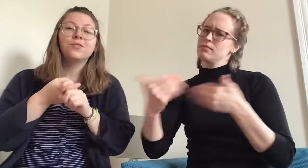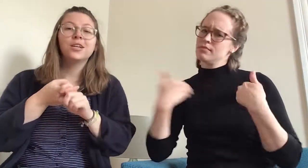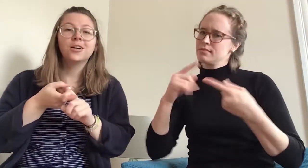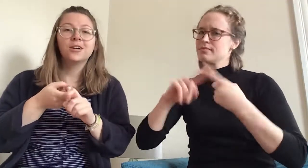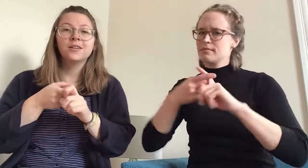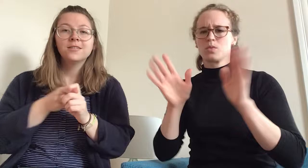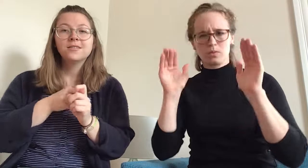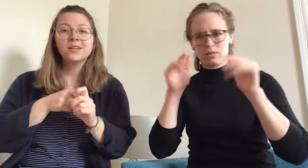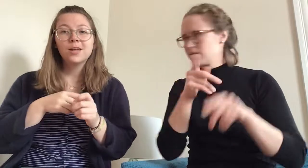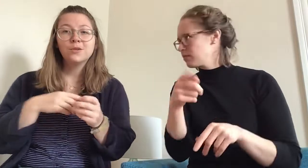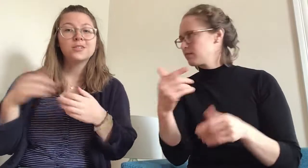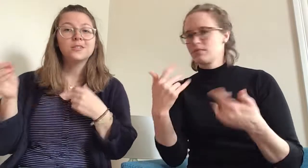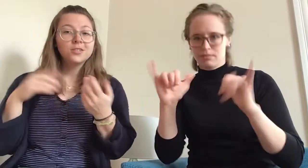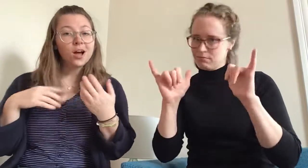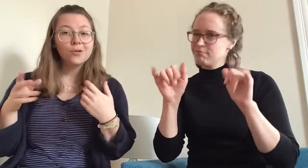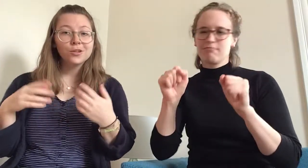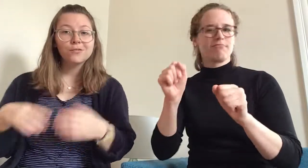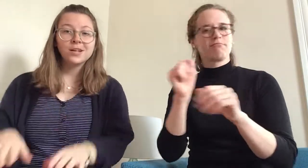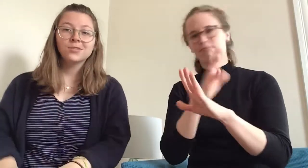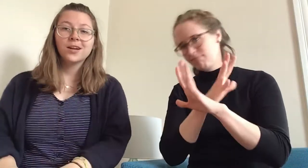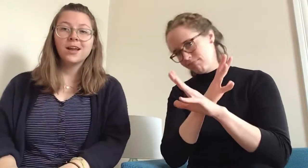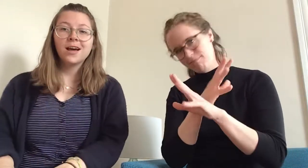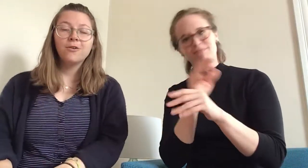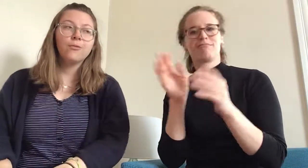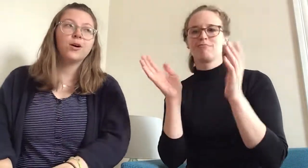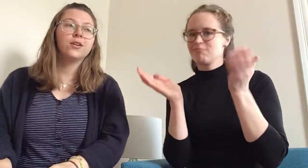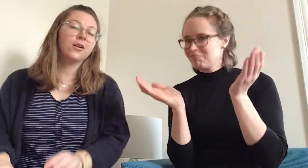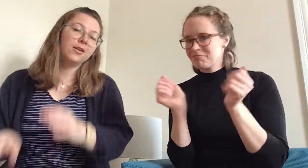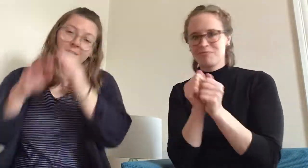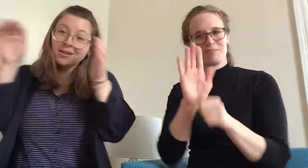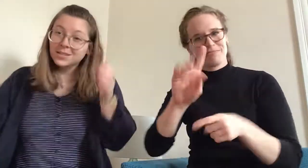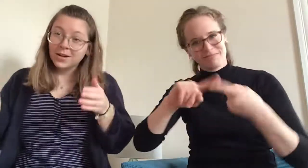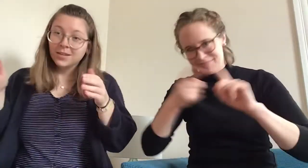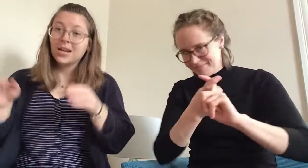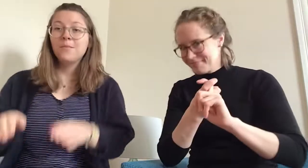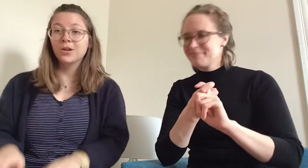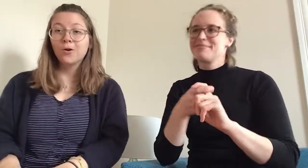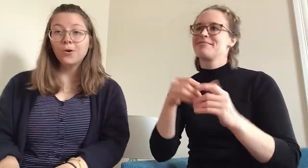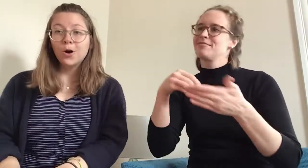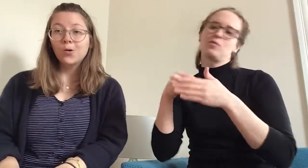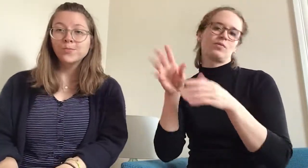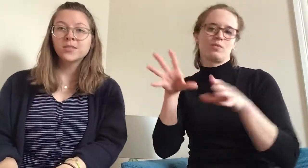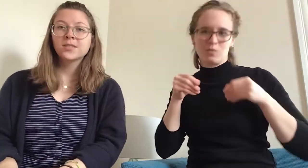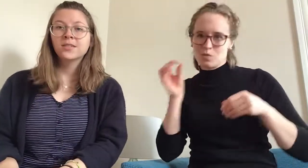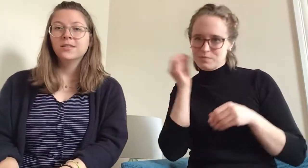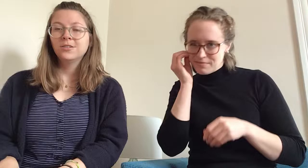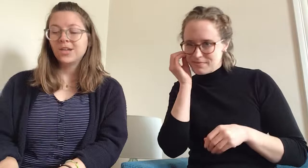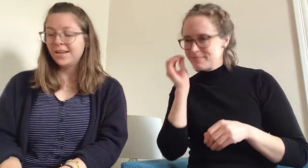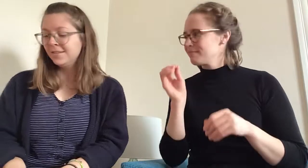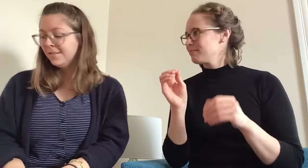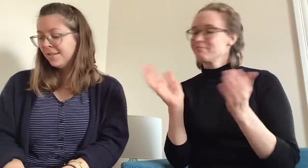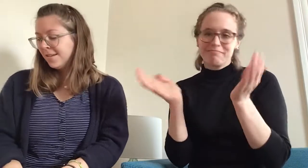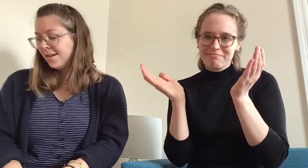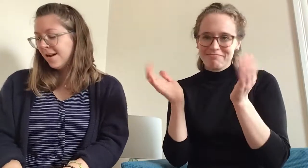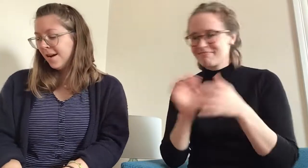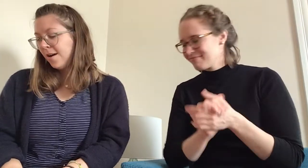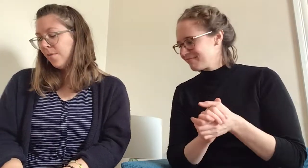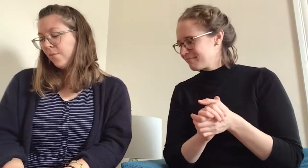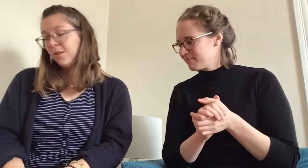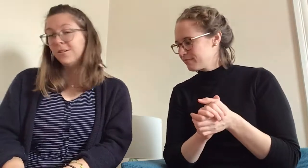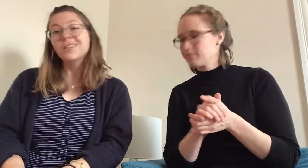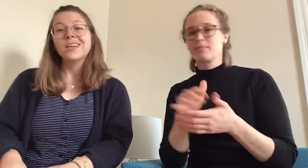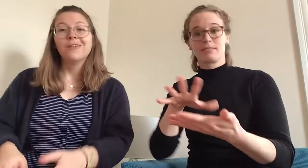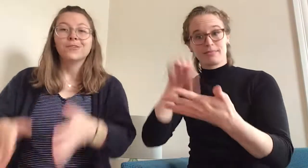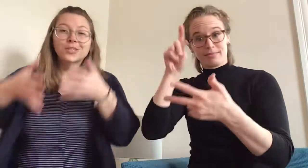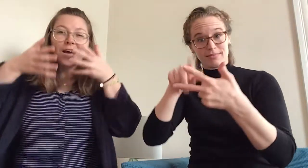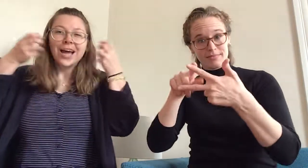friends. Hopefully you're still able to talk with your friends right now while you're spending time in your own homes, chatting. And